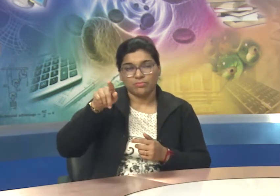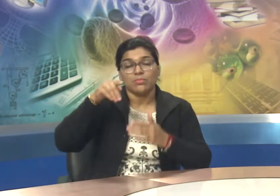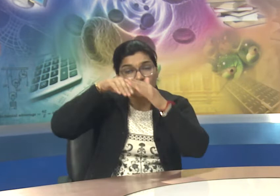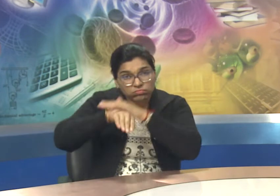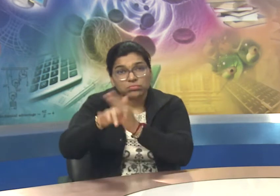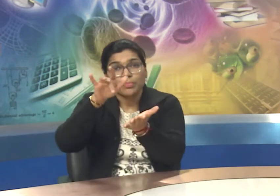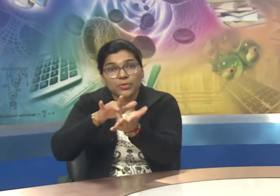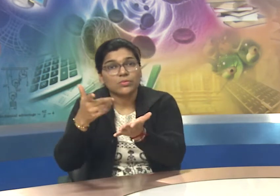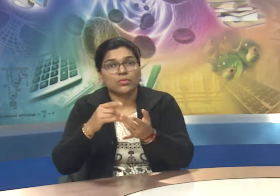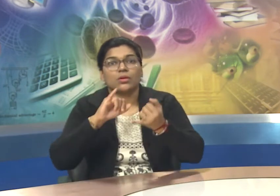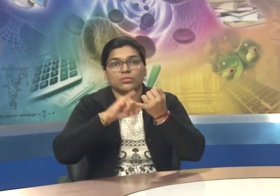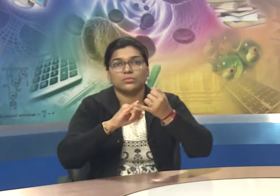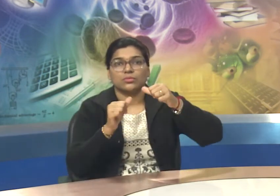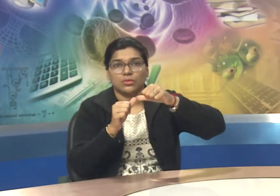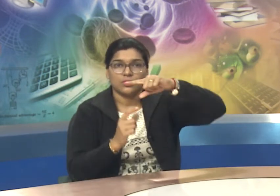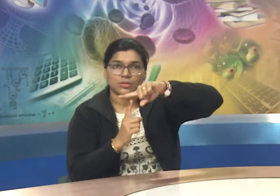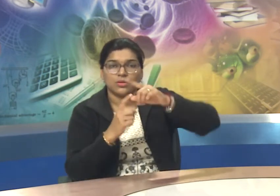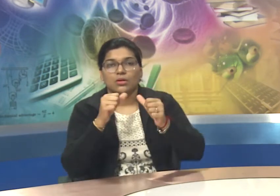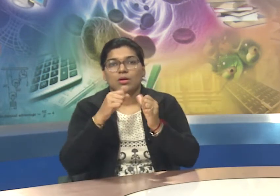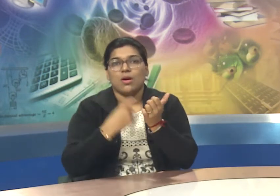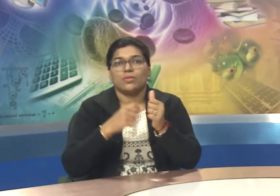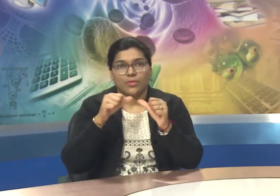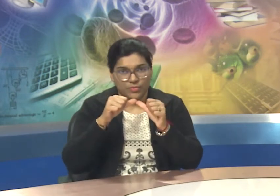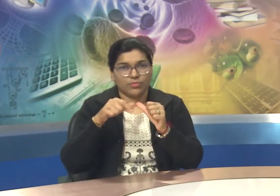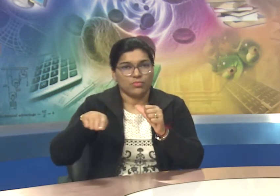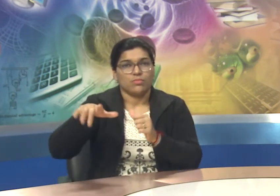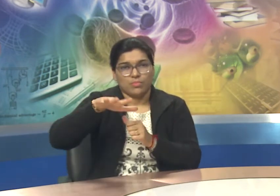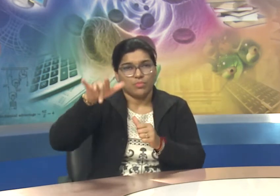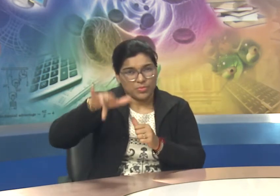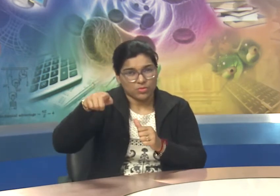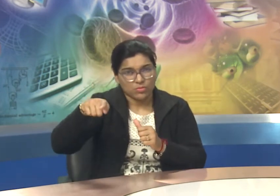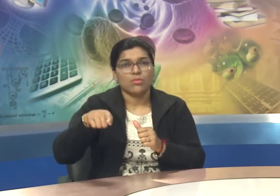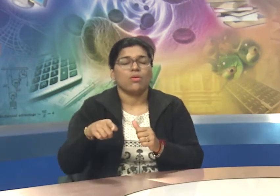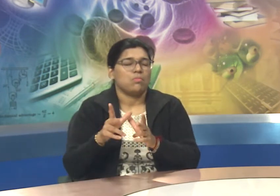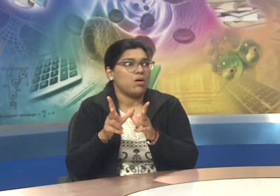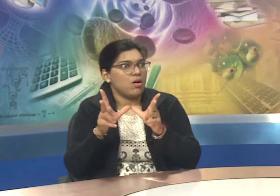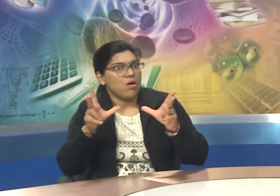An average one in Satara,